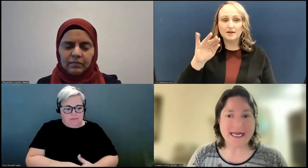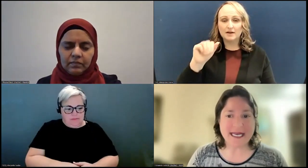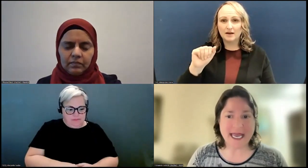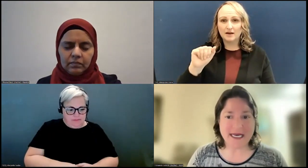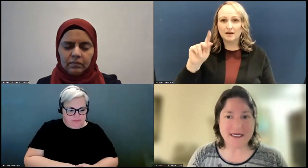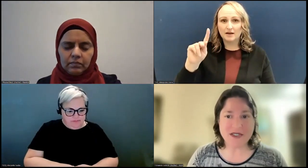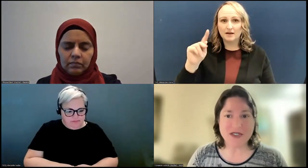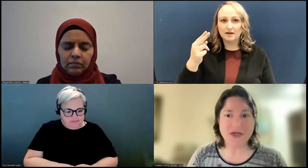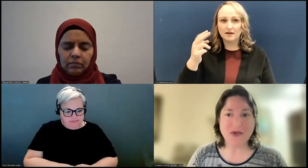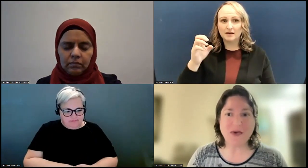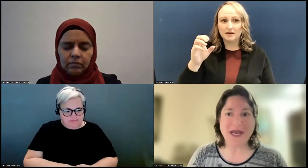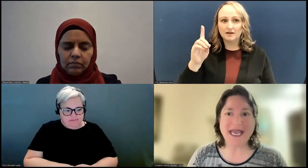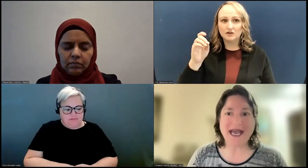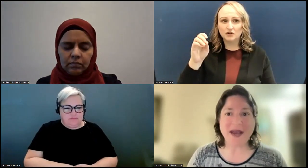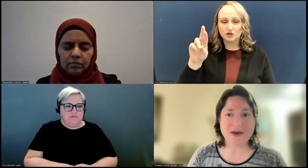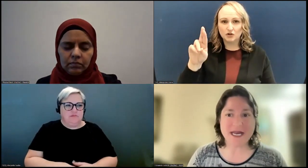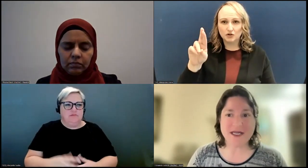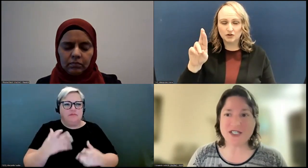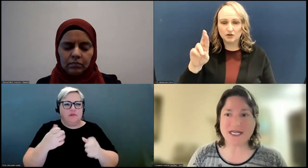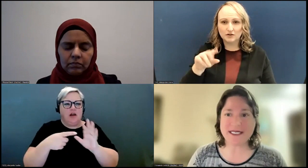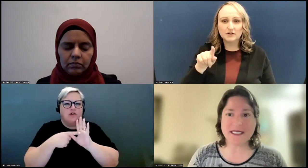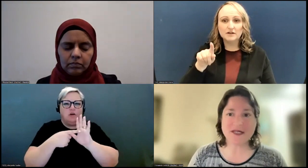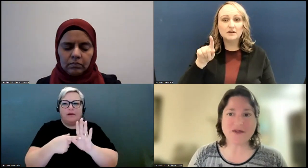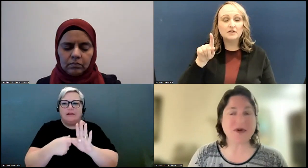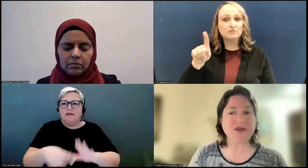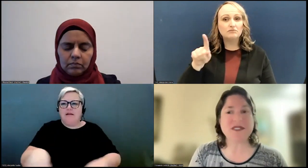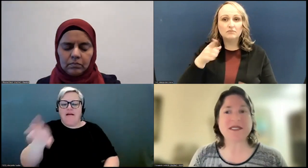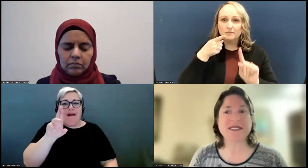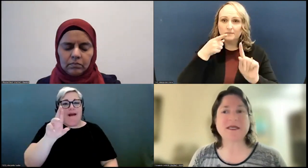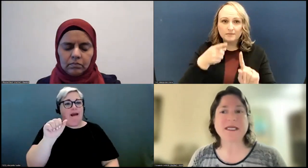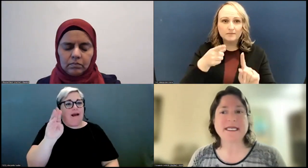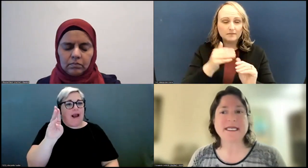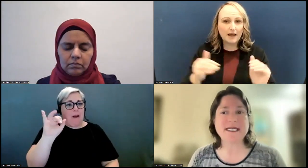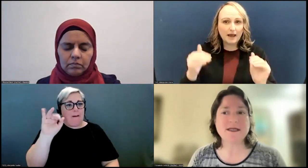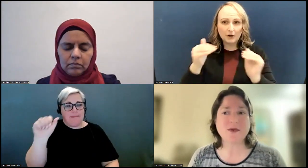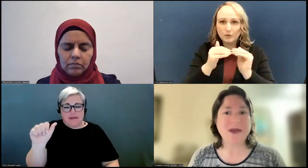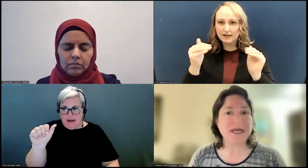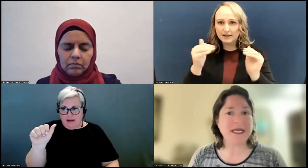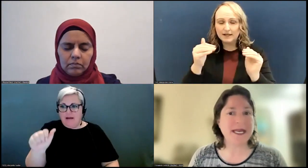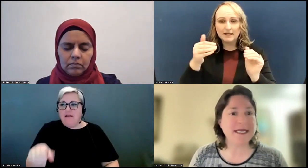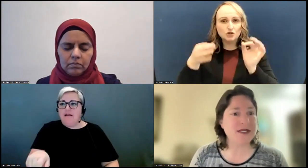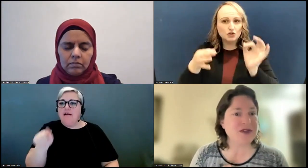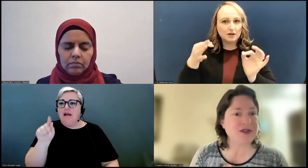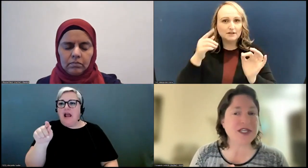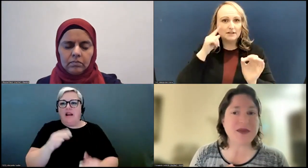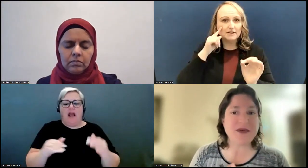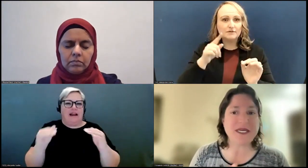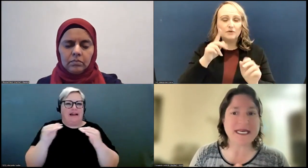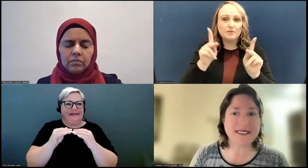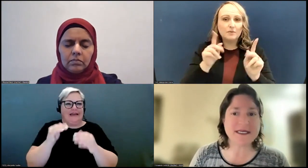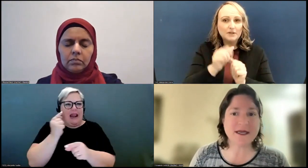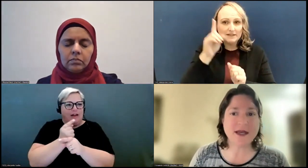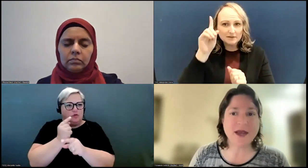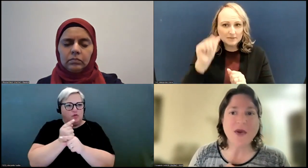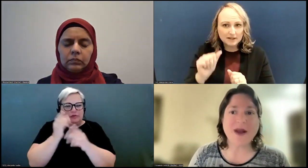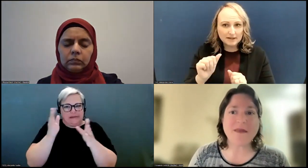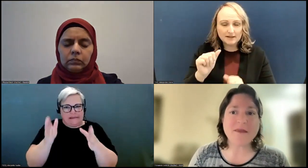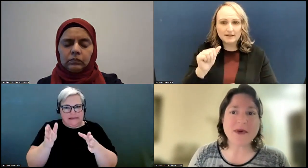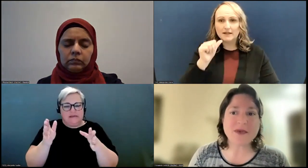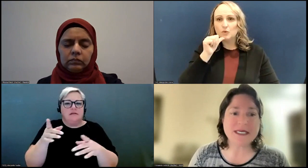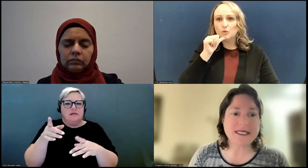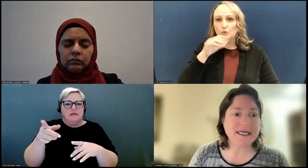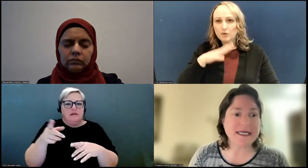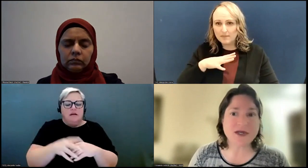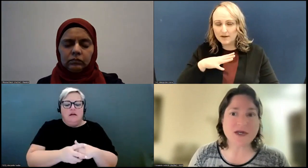is dedicated to equity and justice for persons with disabilities, women, and diverse communities.